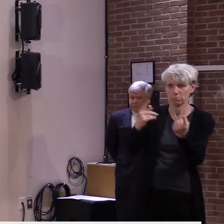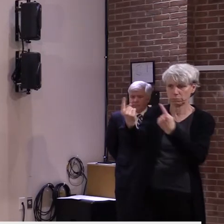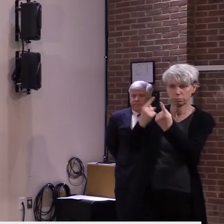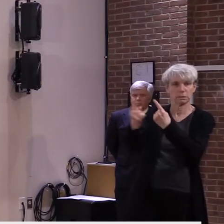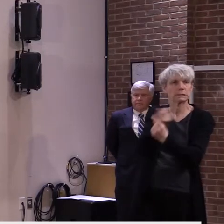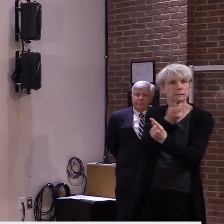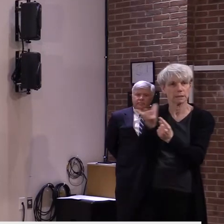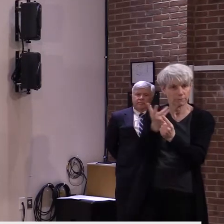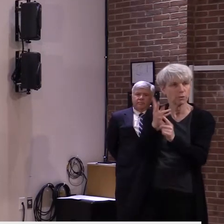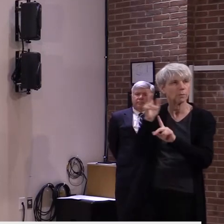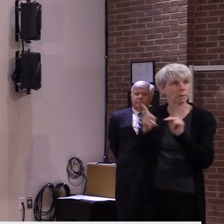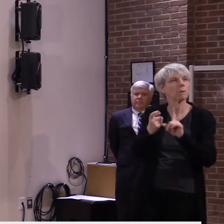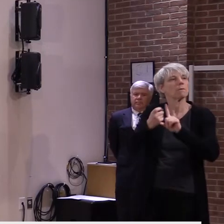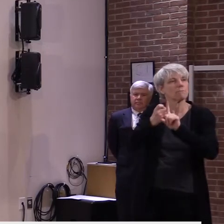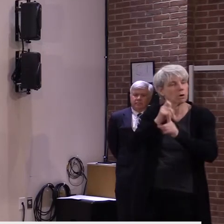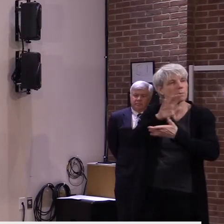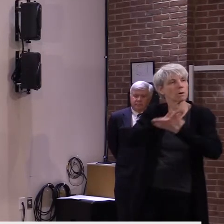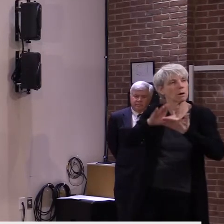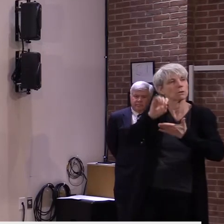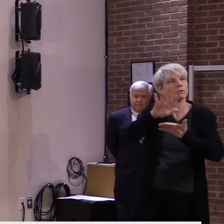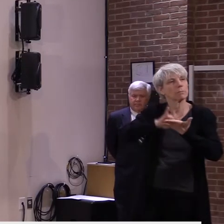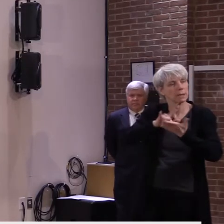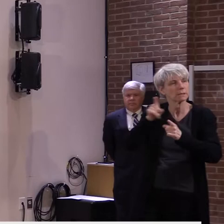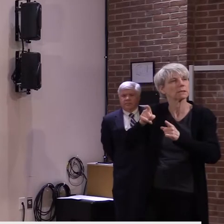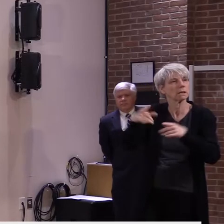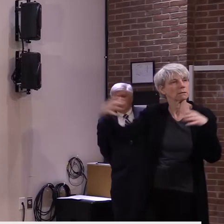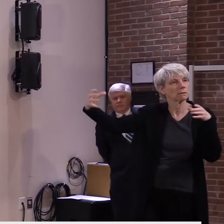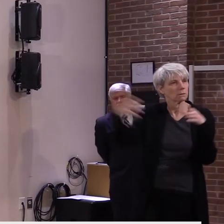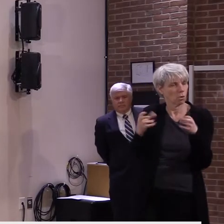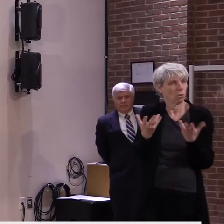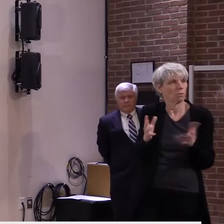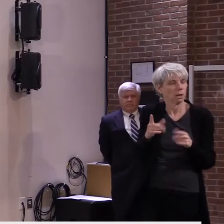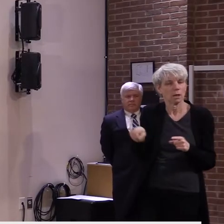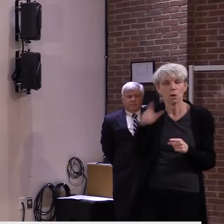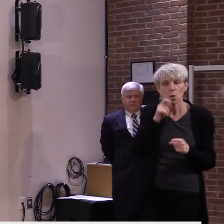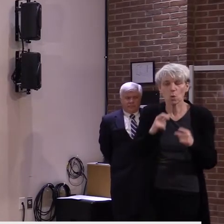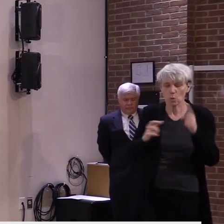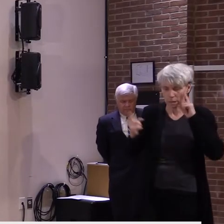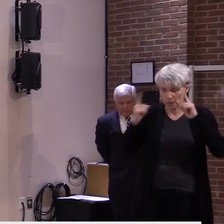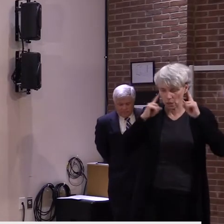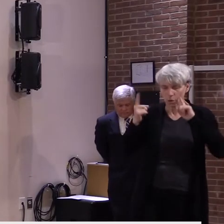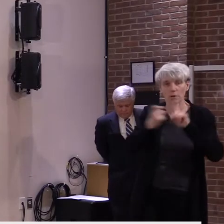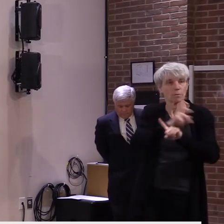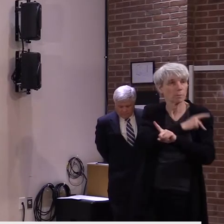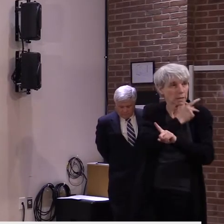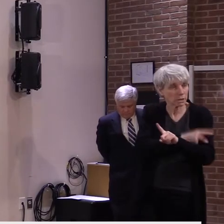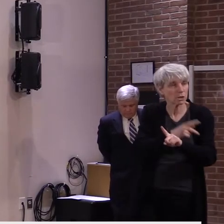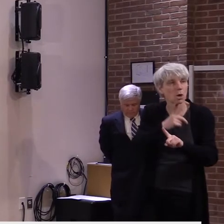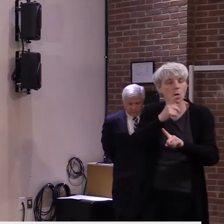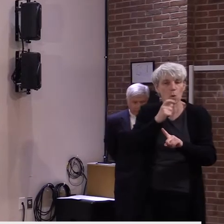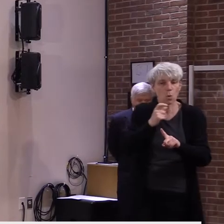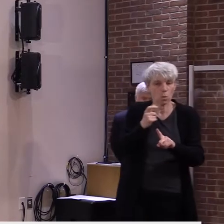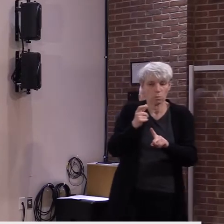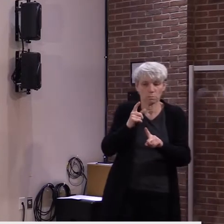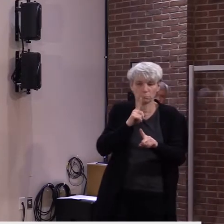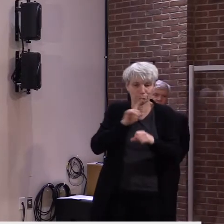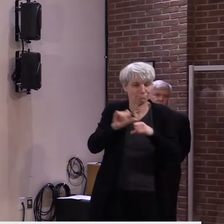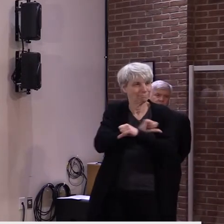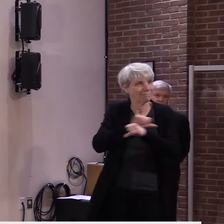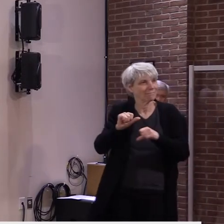actually dealing with these questions all the time from patients and people who are dealing with the actual